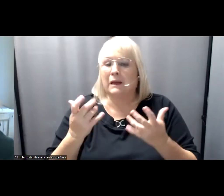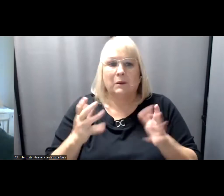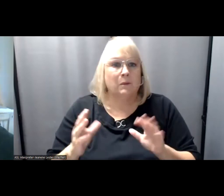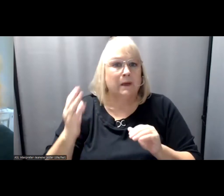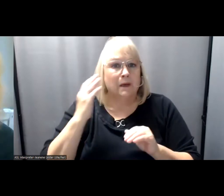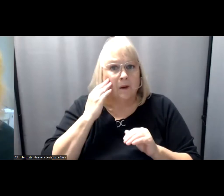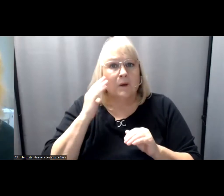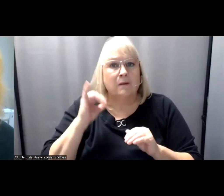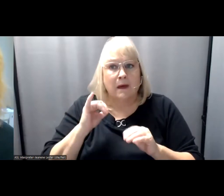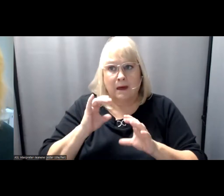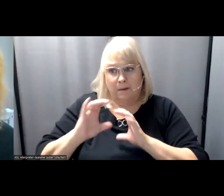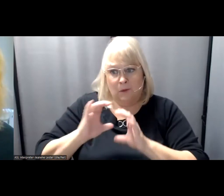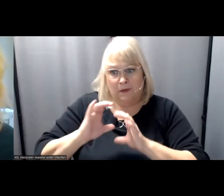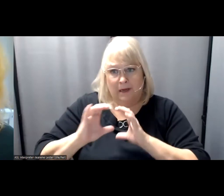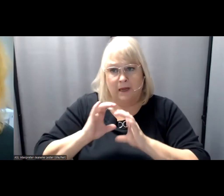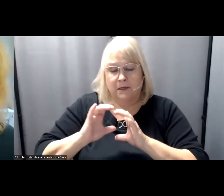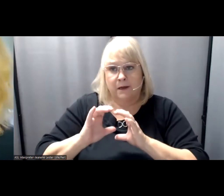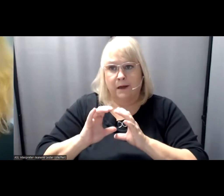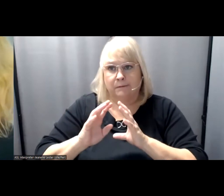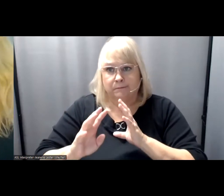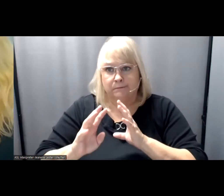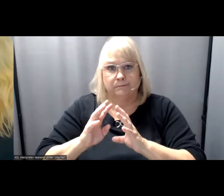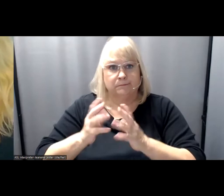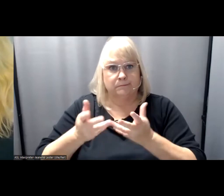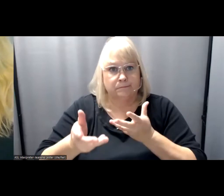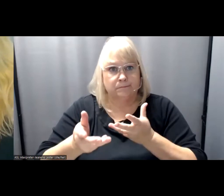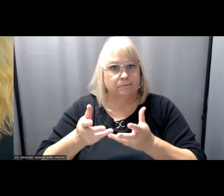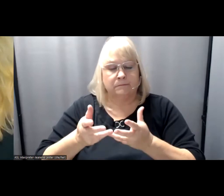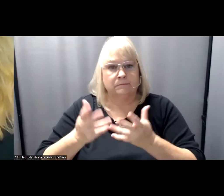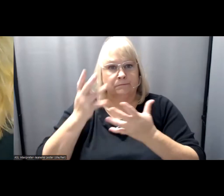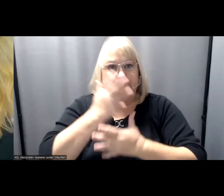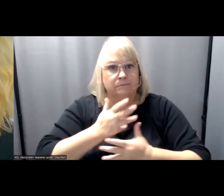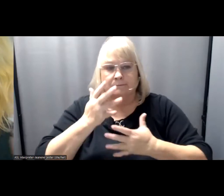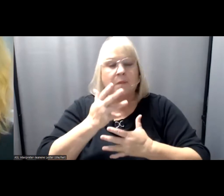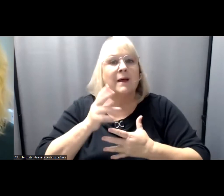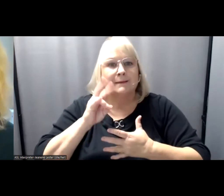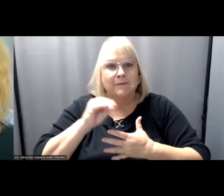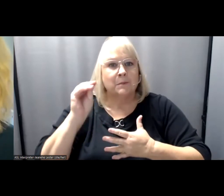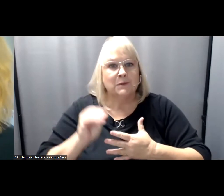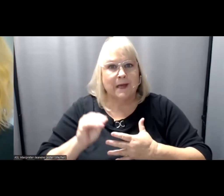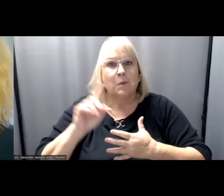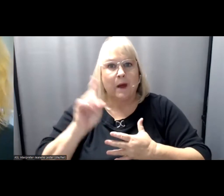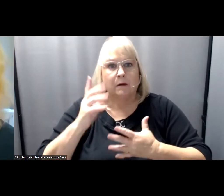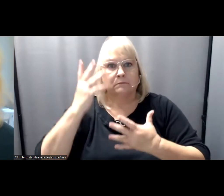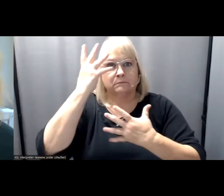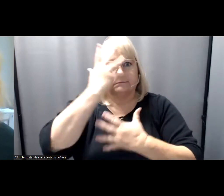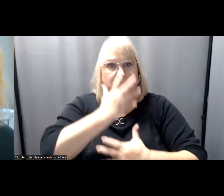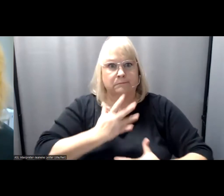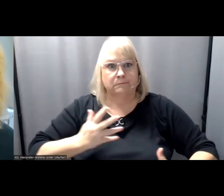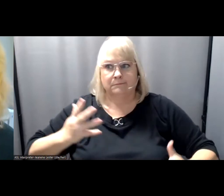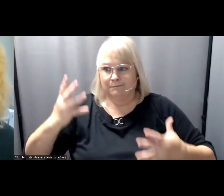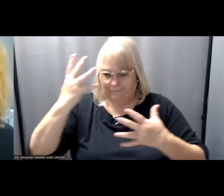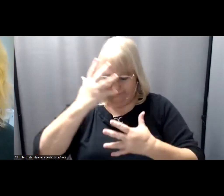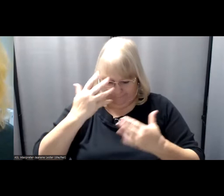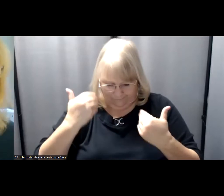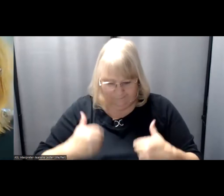70% of communication is nonverbal, being able to see each other on screen definitely impacts the results we're going to get